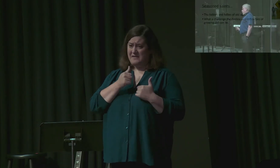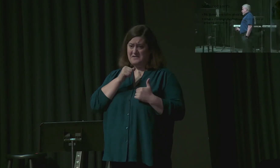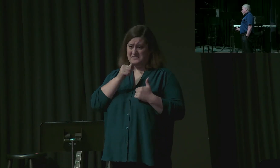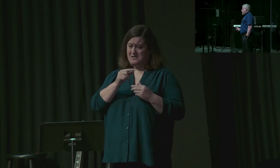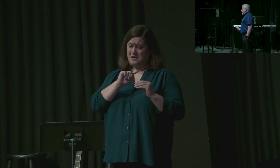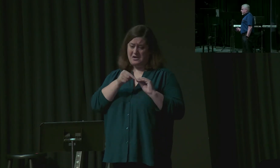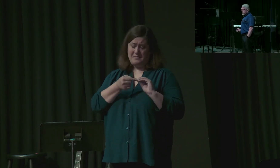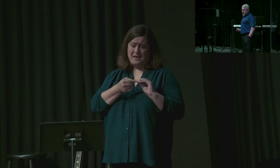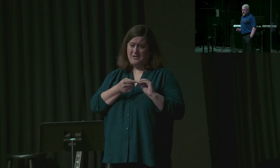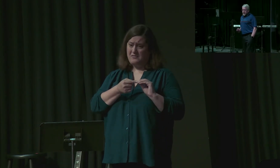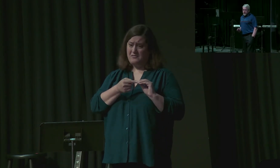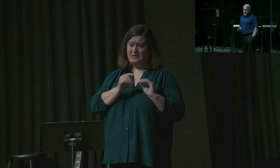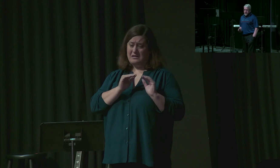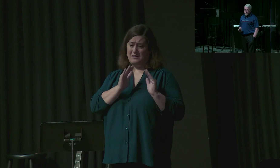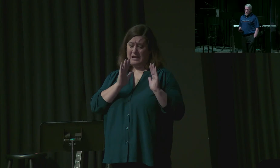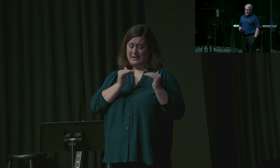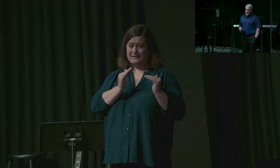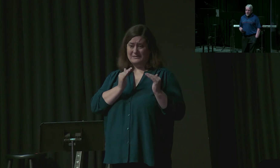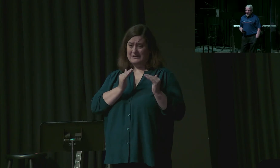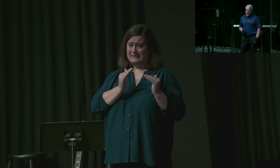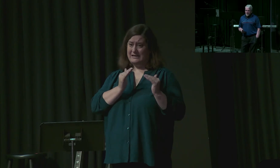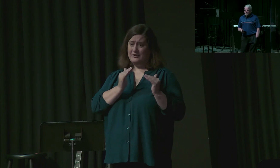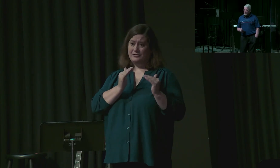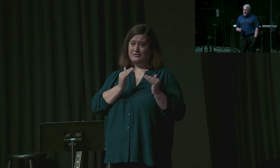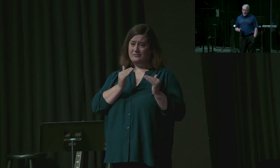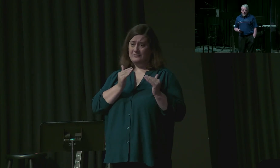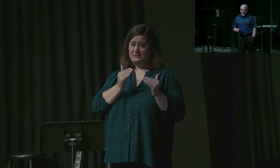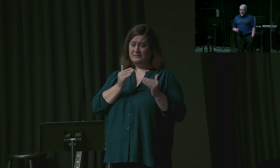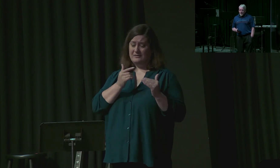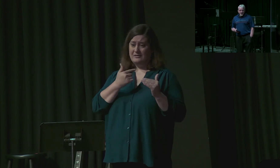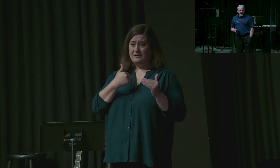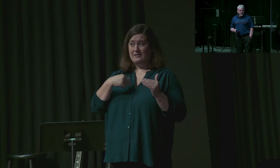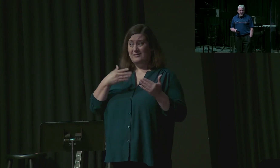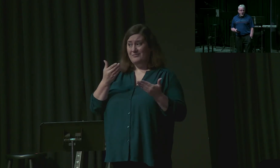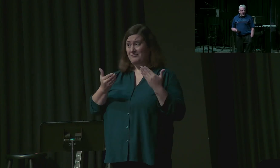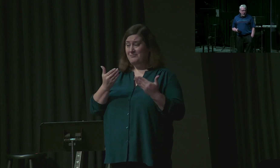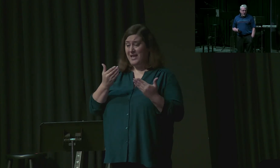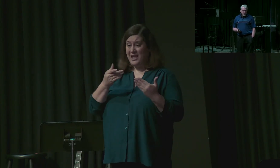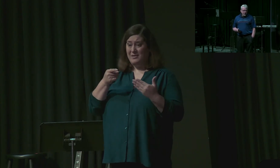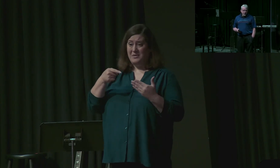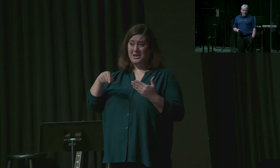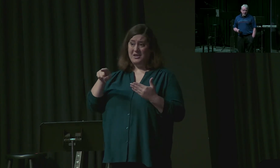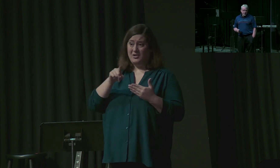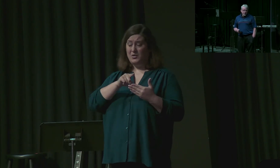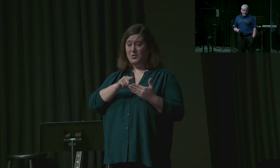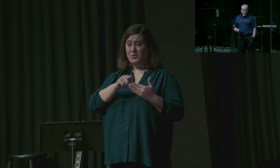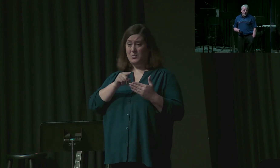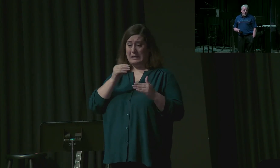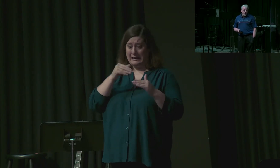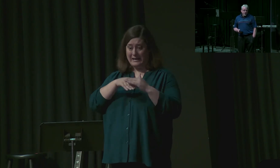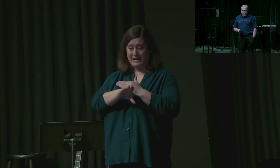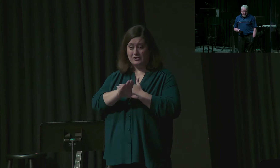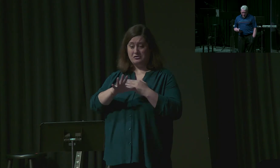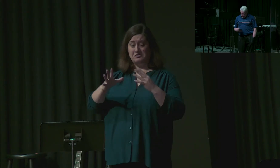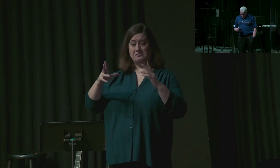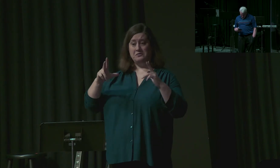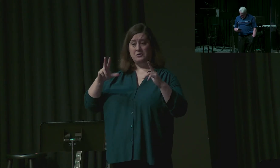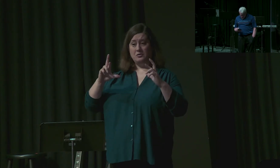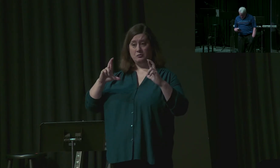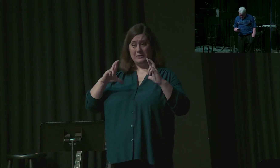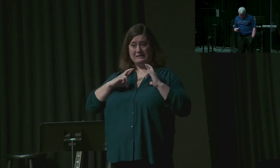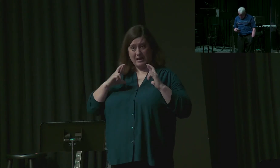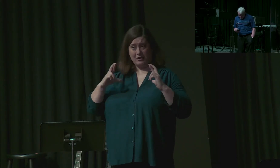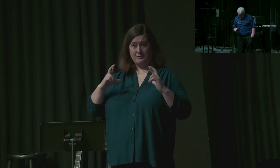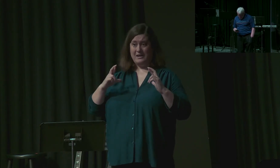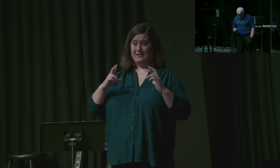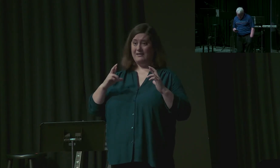into retirement only to discover that, boy, it is not at all what it was cut out